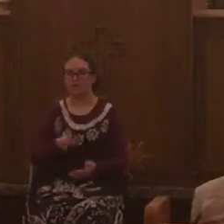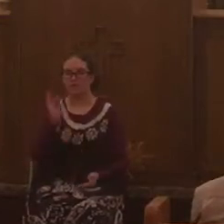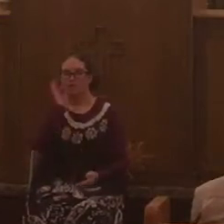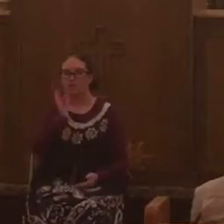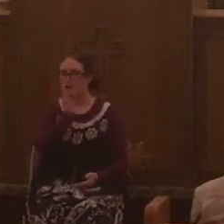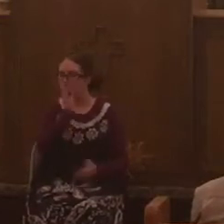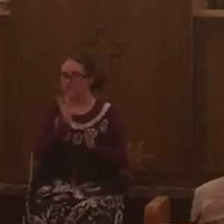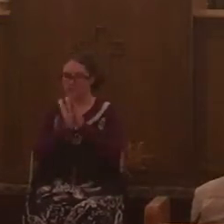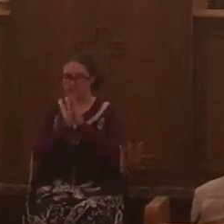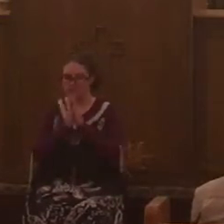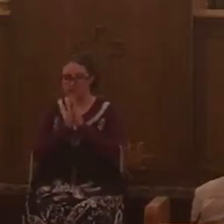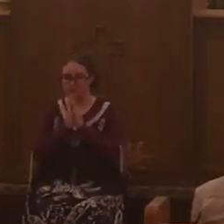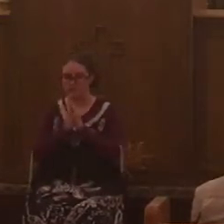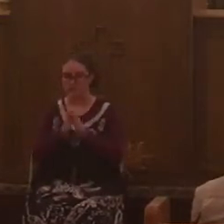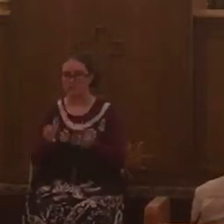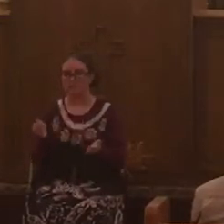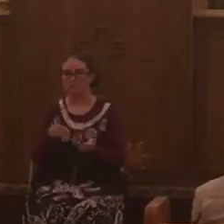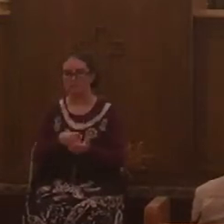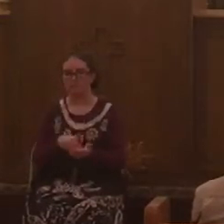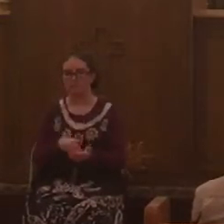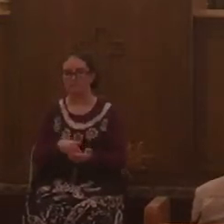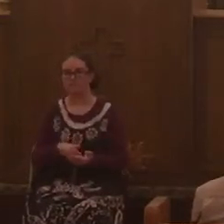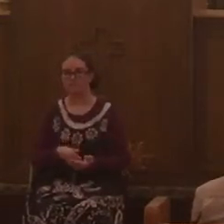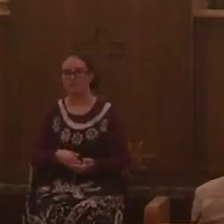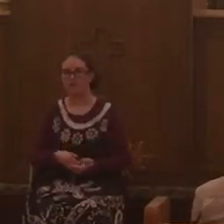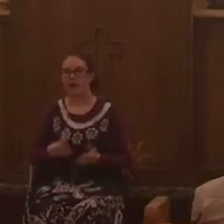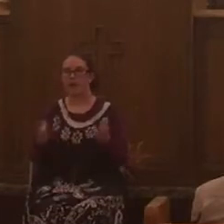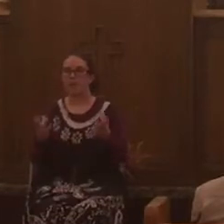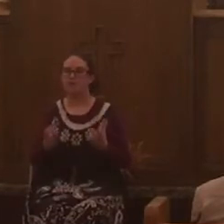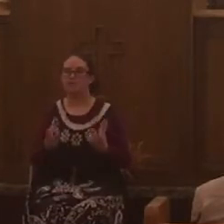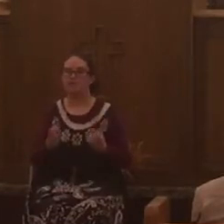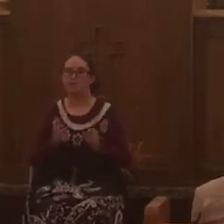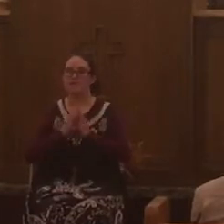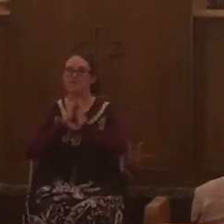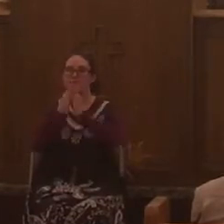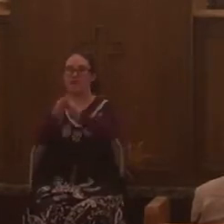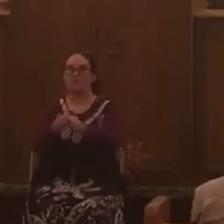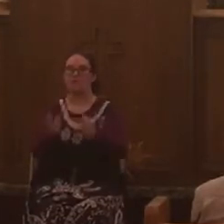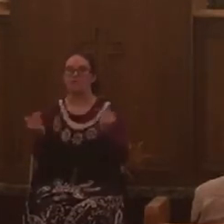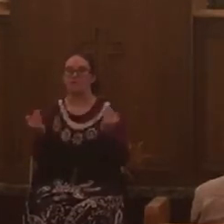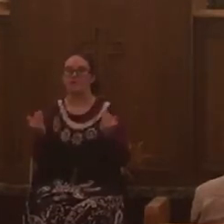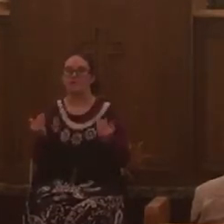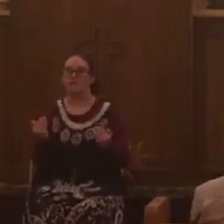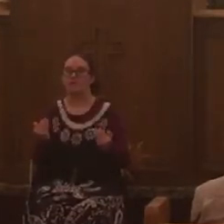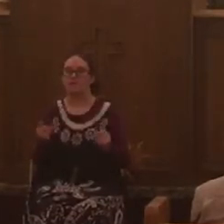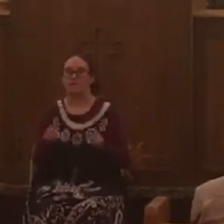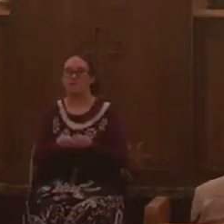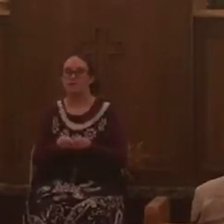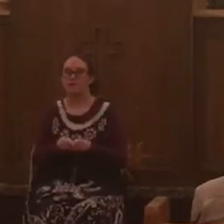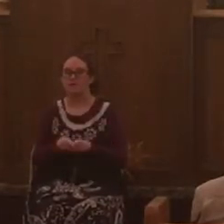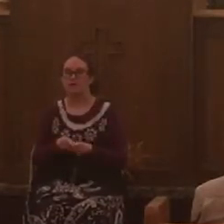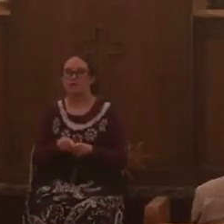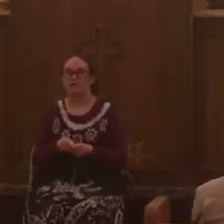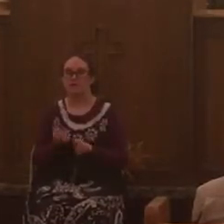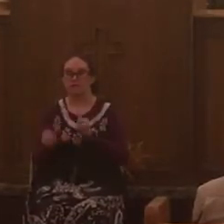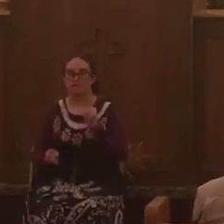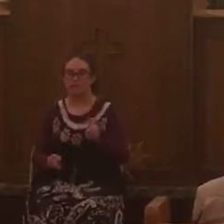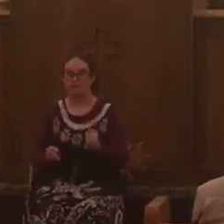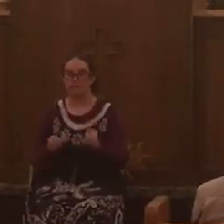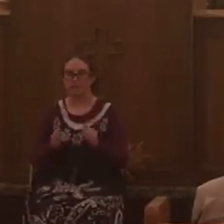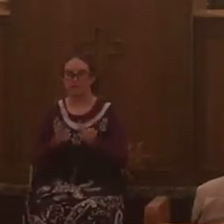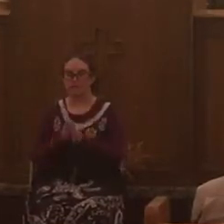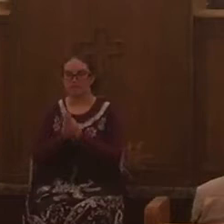And I'm not bragging on me, I'm bragging on God, because the church prayed, the church fasted. It was a constant thing. Like we started